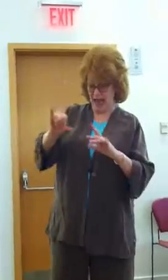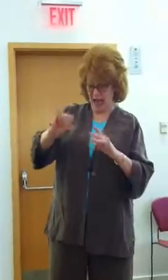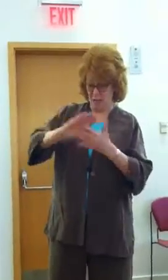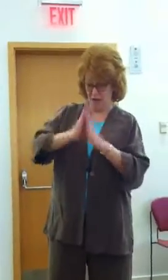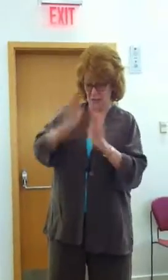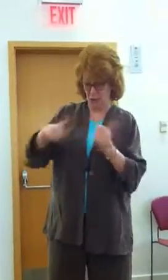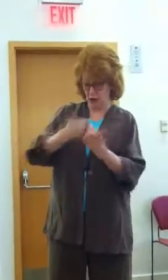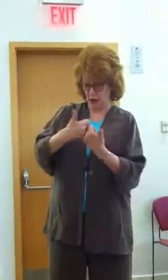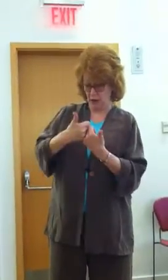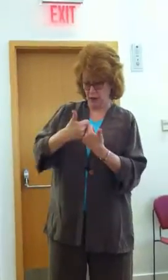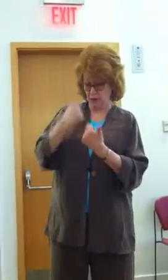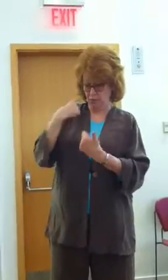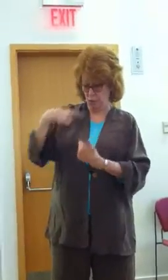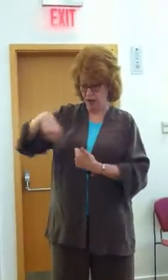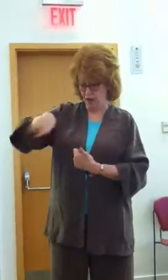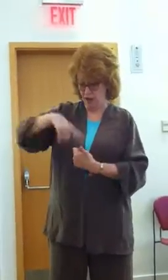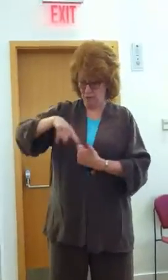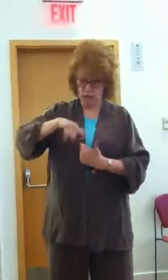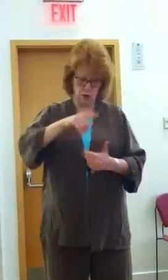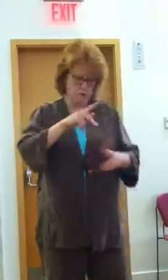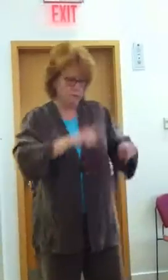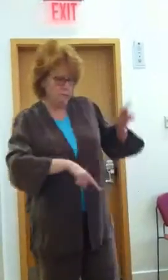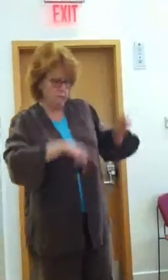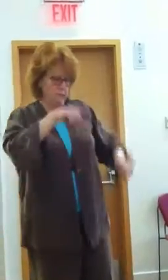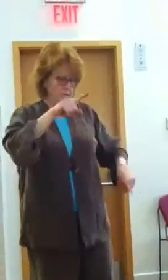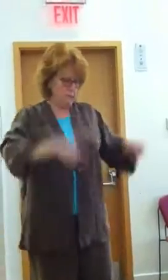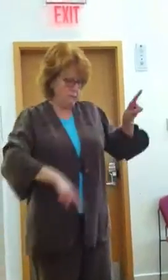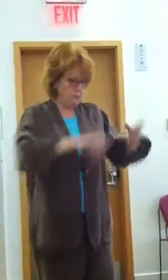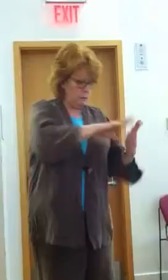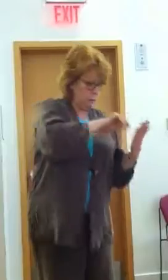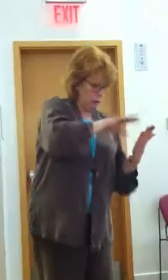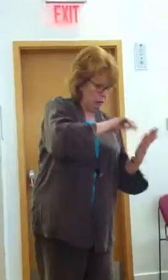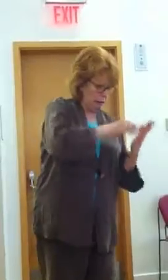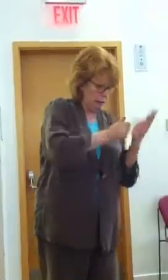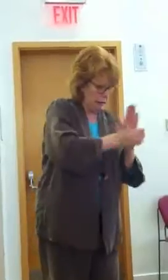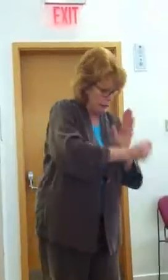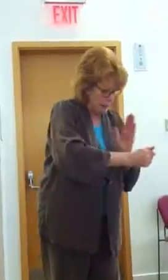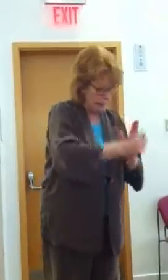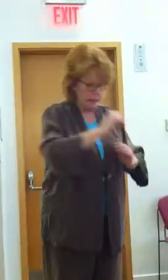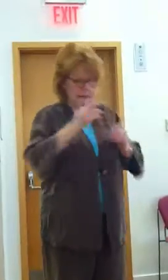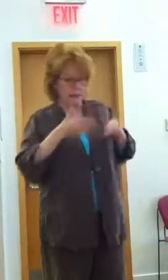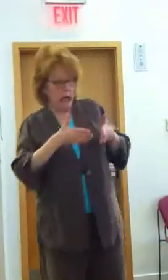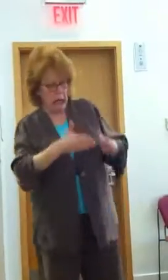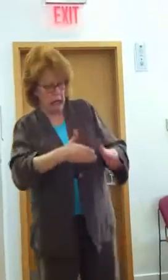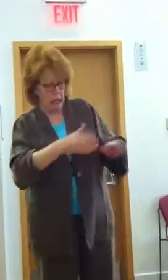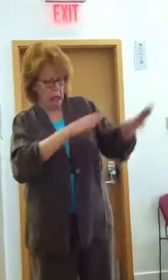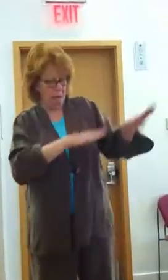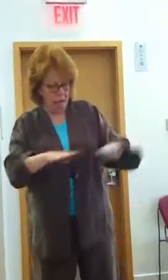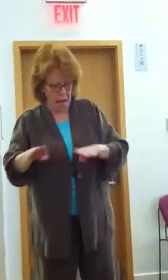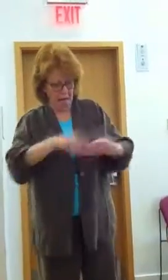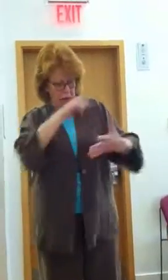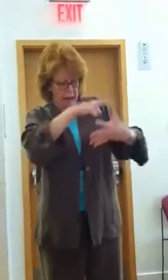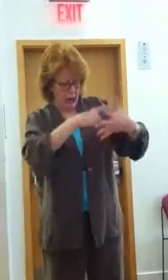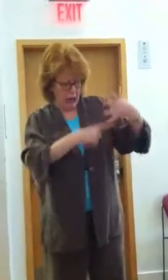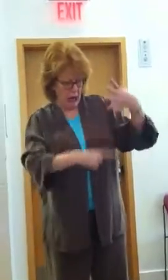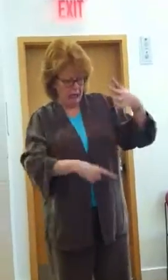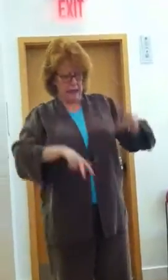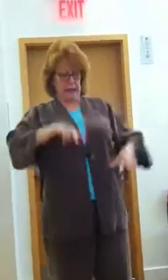deal with a wide range of learning aptitudes and styles, as well as behavioral issues, all within a